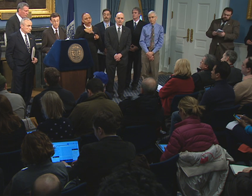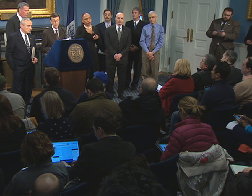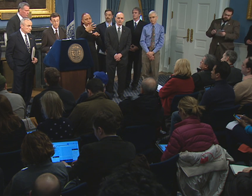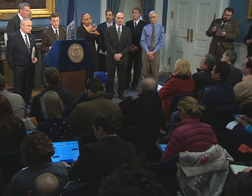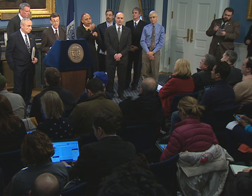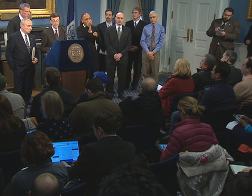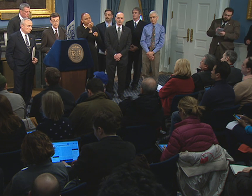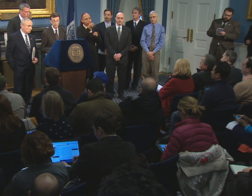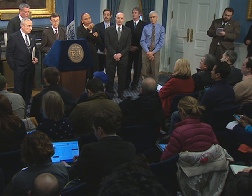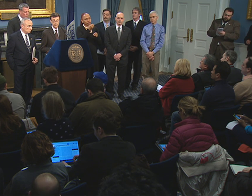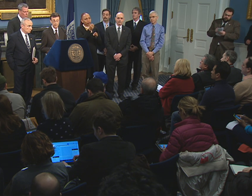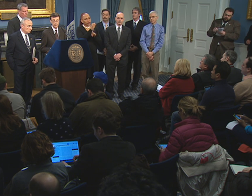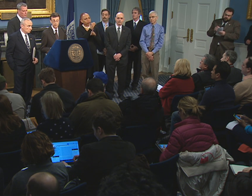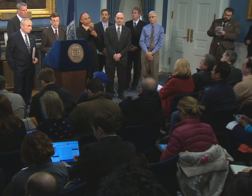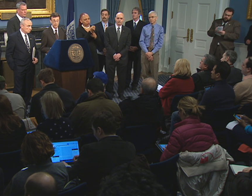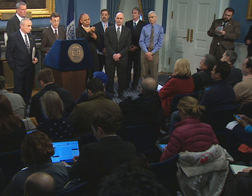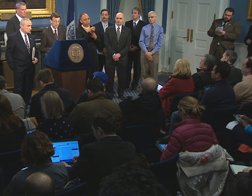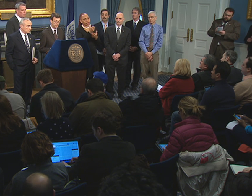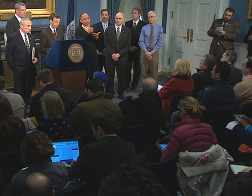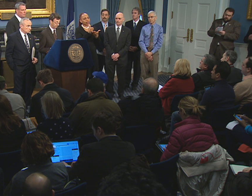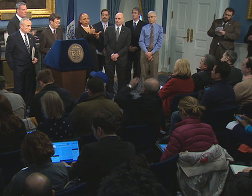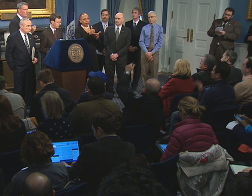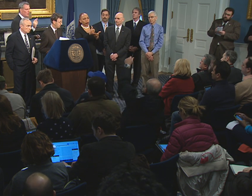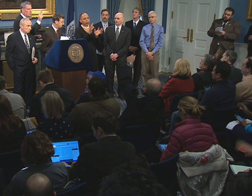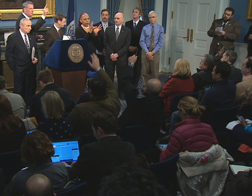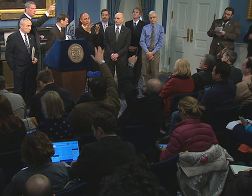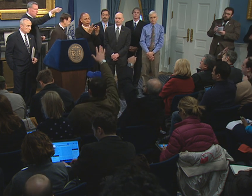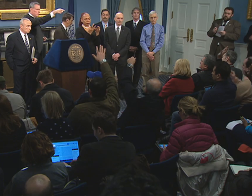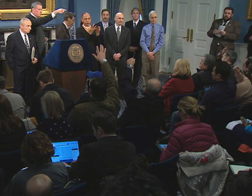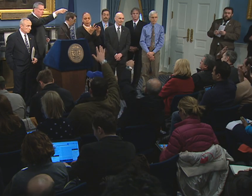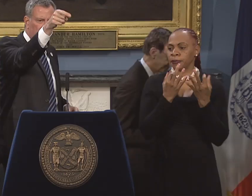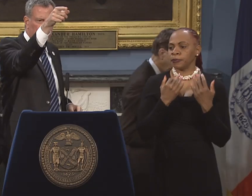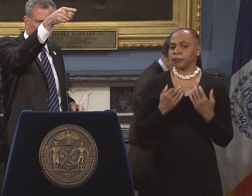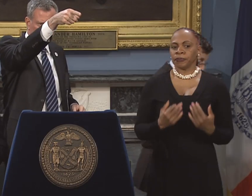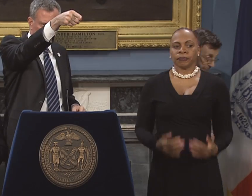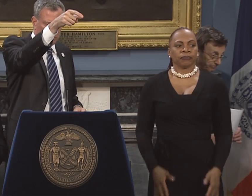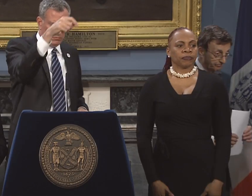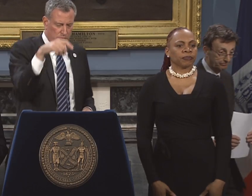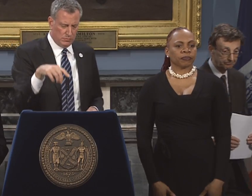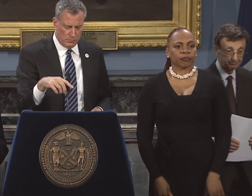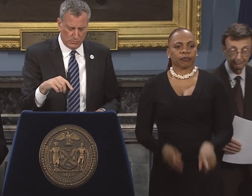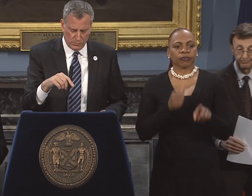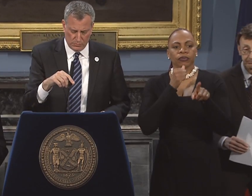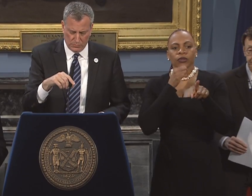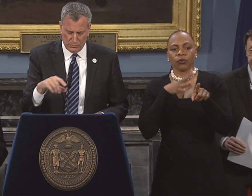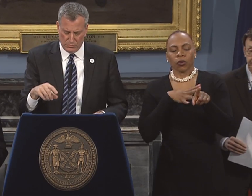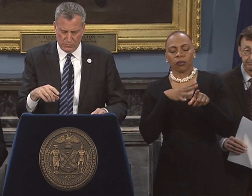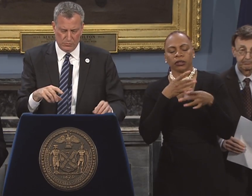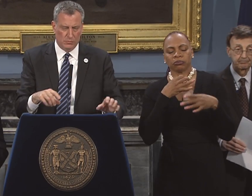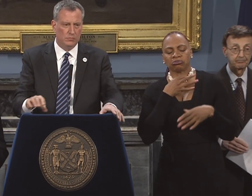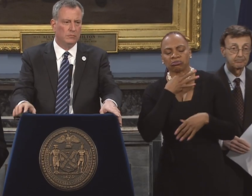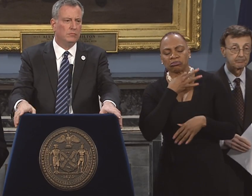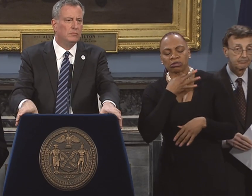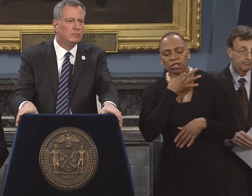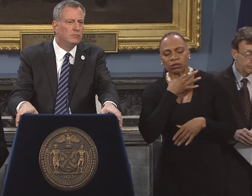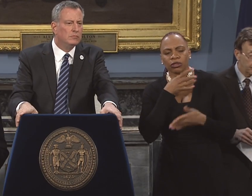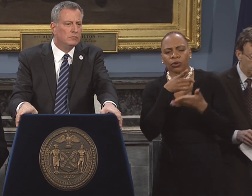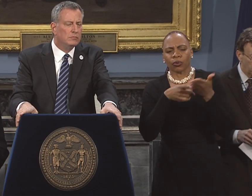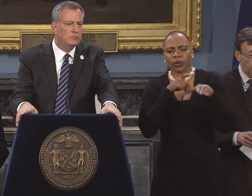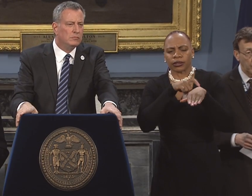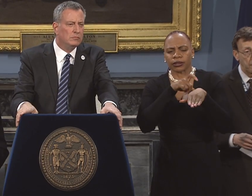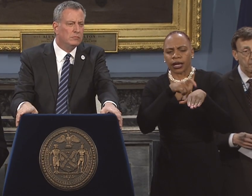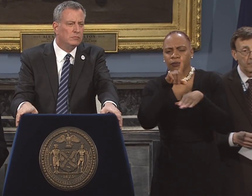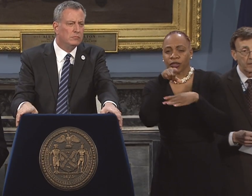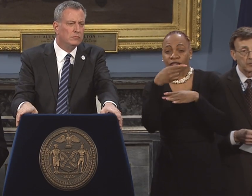council has for us to try to utilize. Okay. I'm wondering what time that first